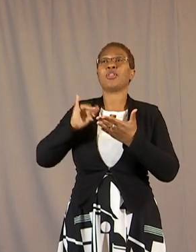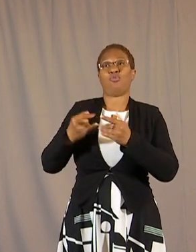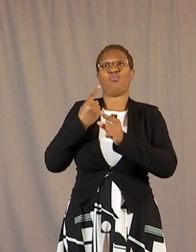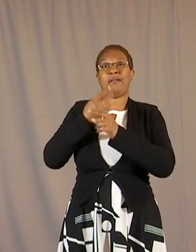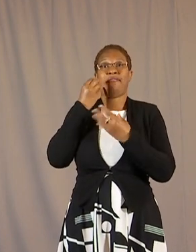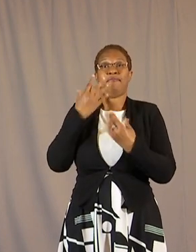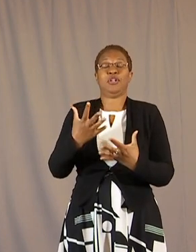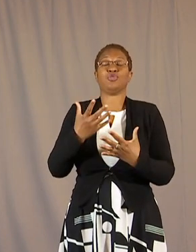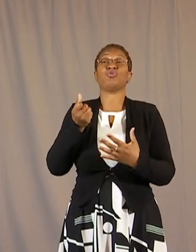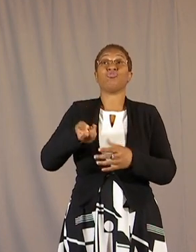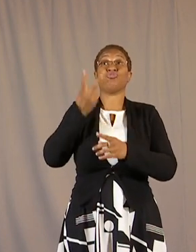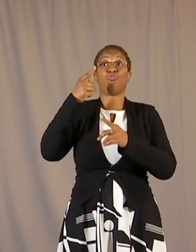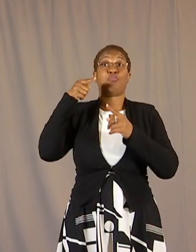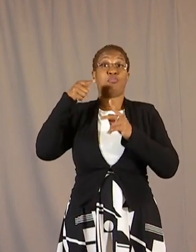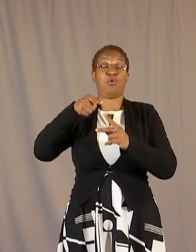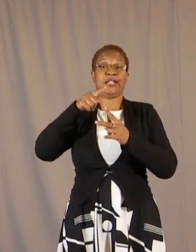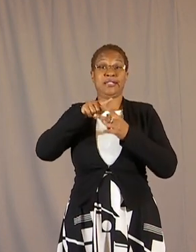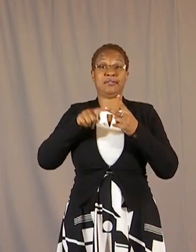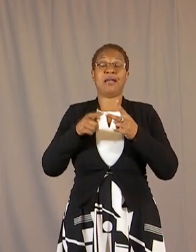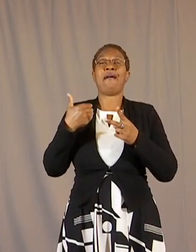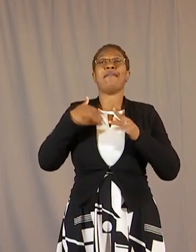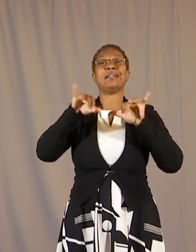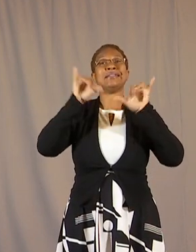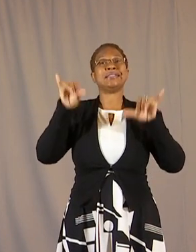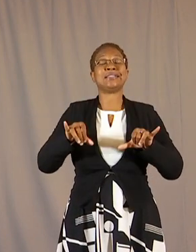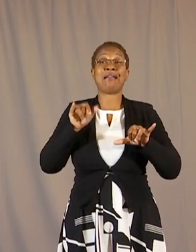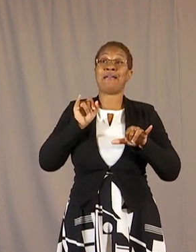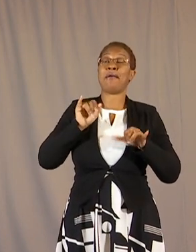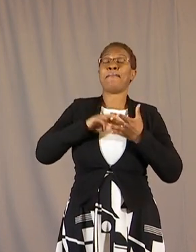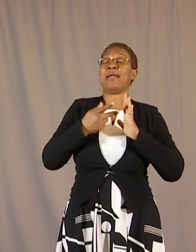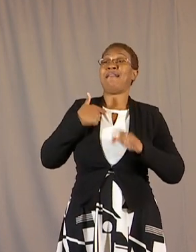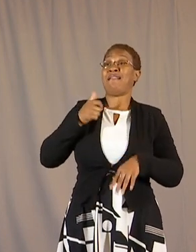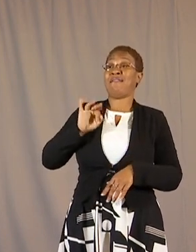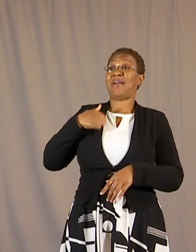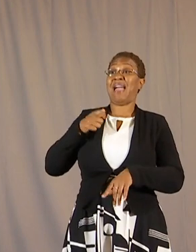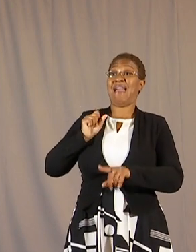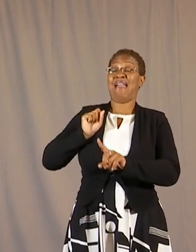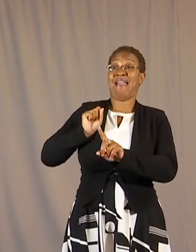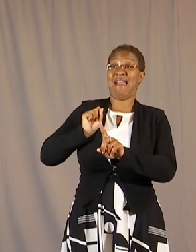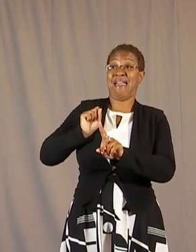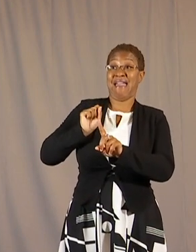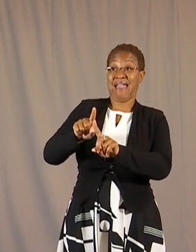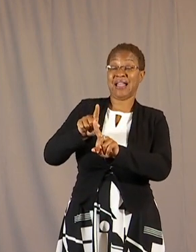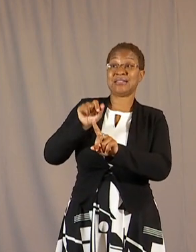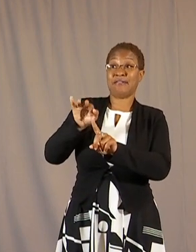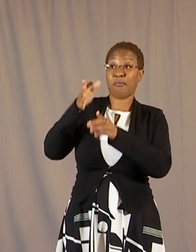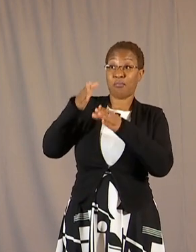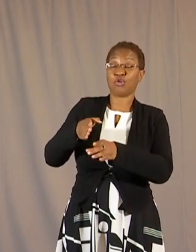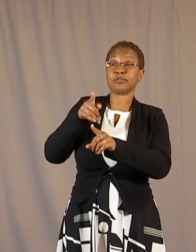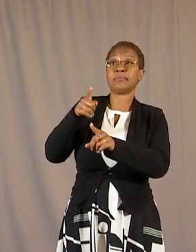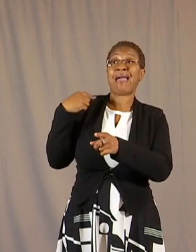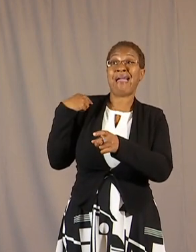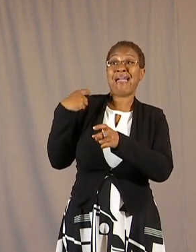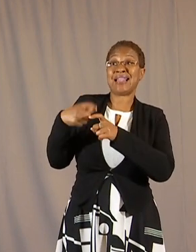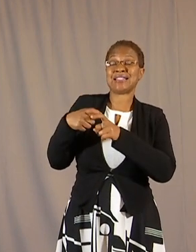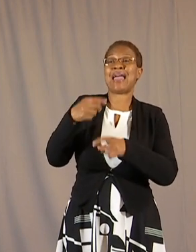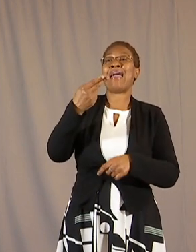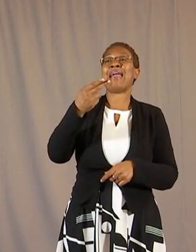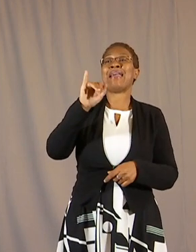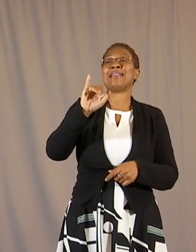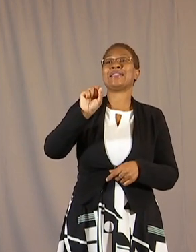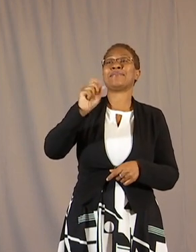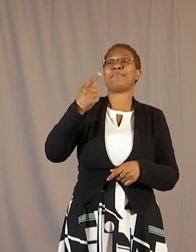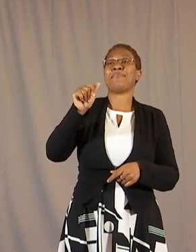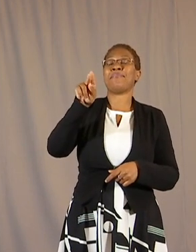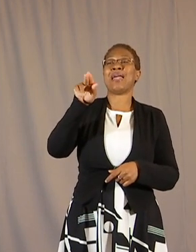in one. So having systems that would, if I asked, you know, I'm Hispanic, but there are a lot of different Hispanics.